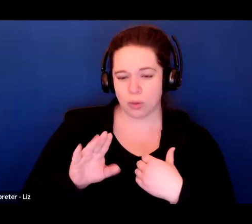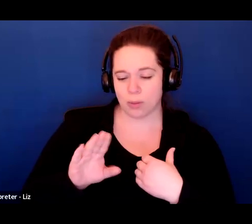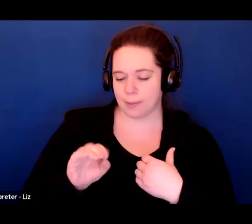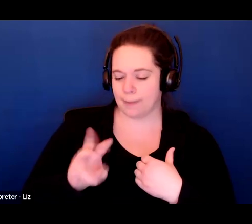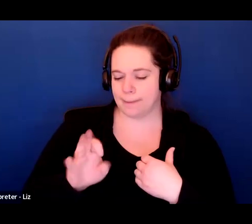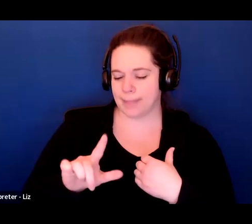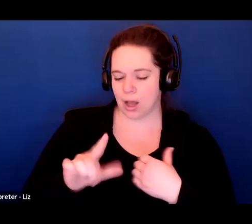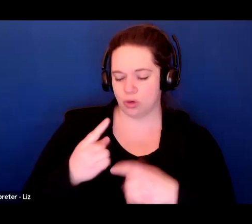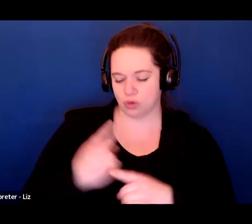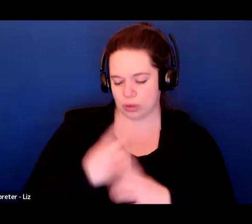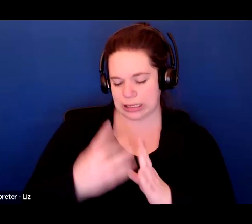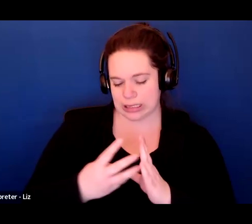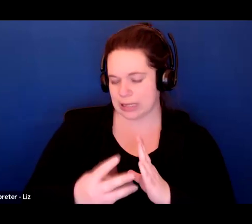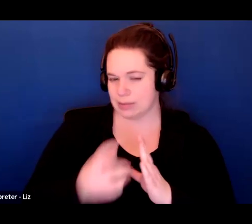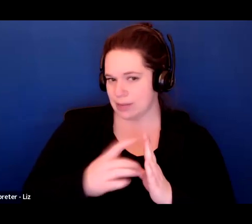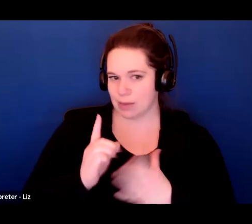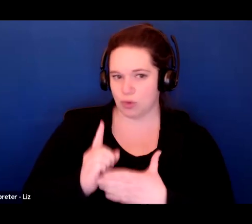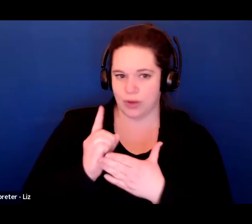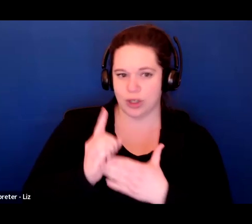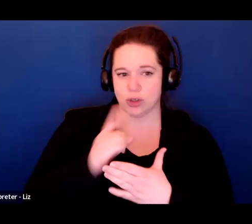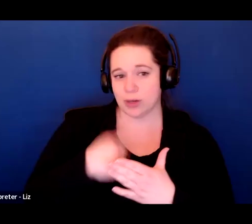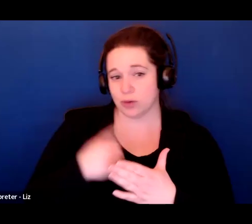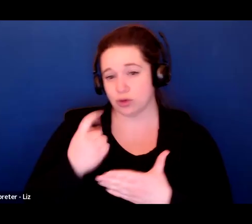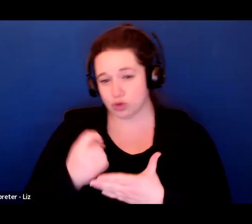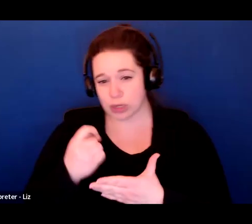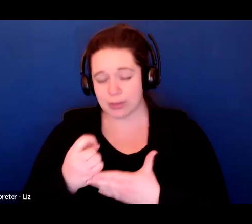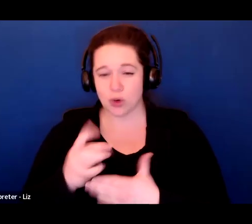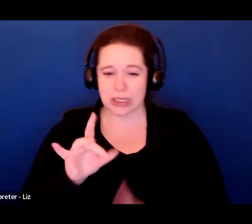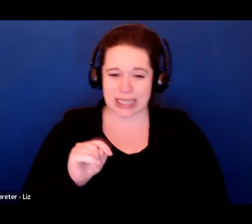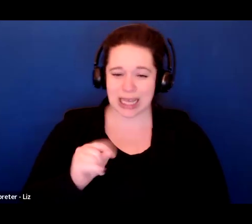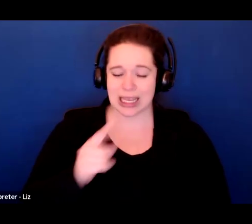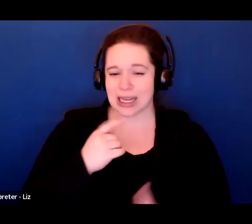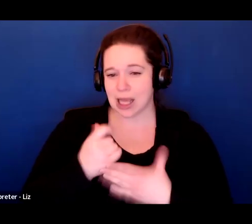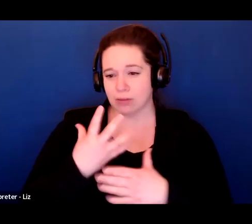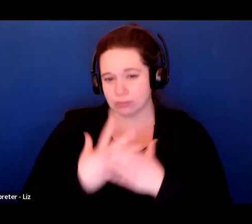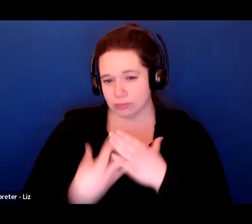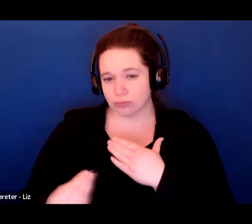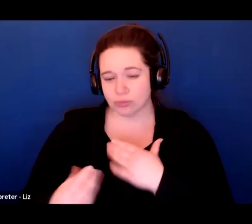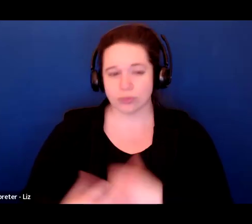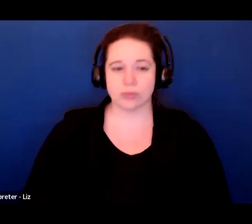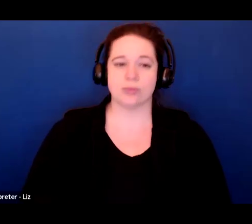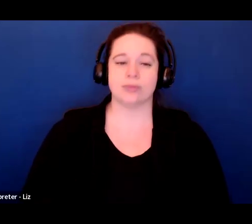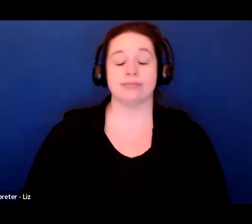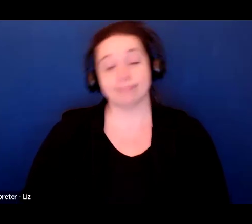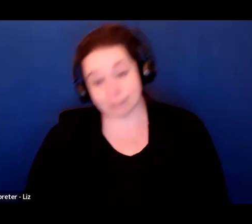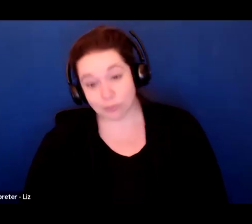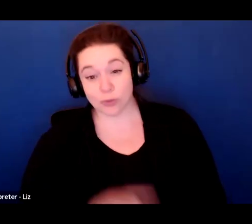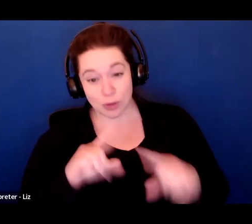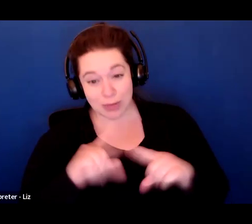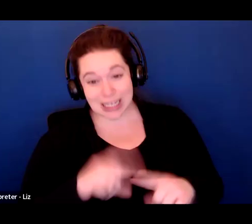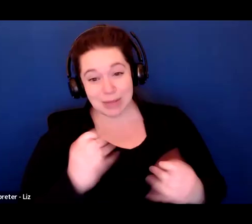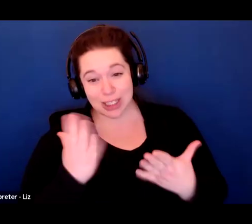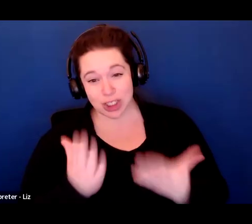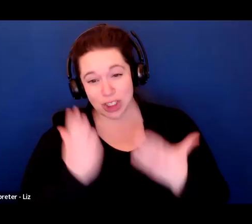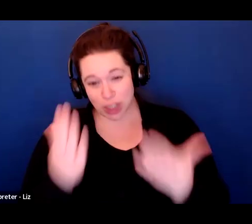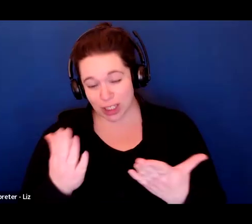give me advice on treatment diet that can adequately empty my colon? Um, that depends. I can give you a lot of suggestions,